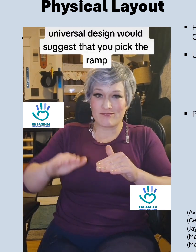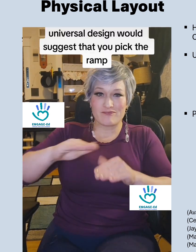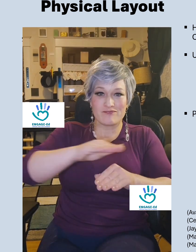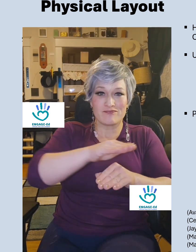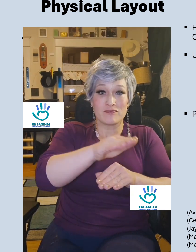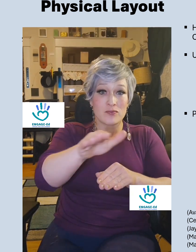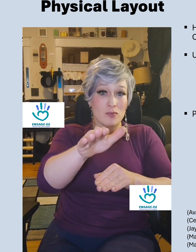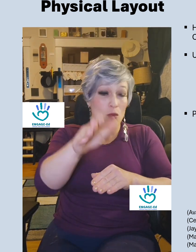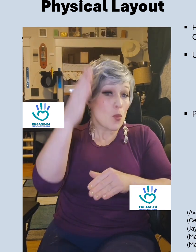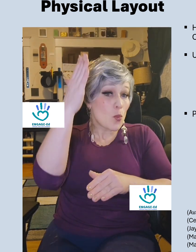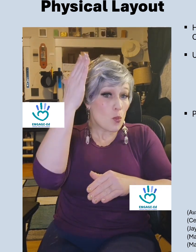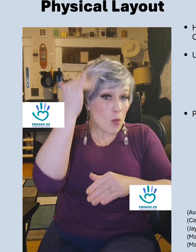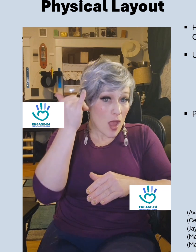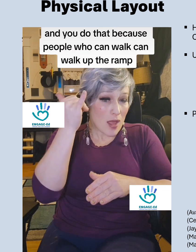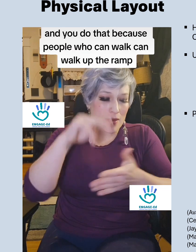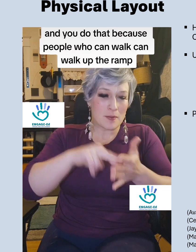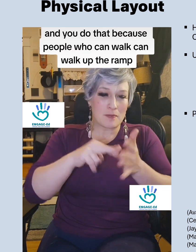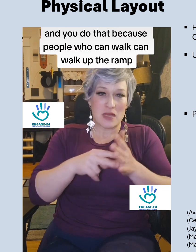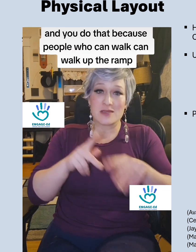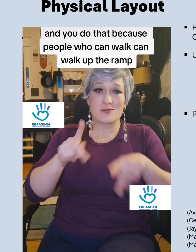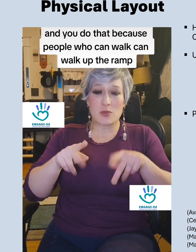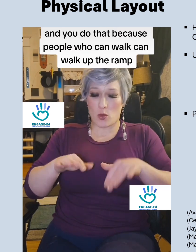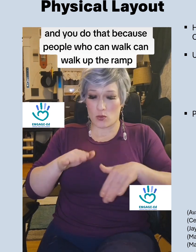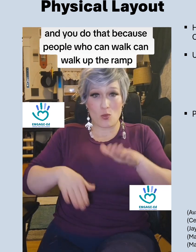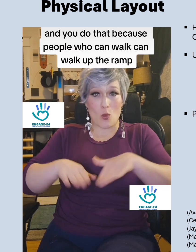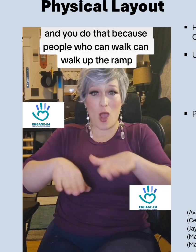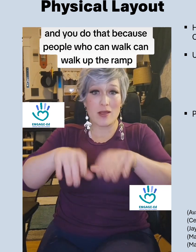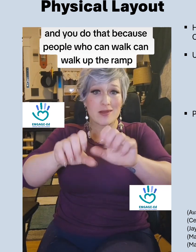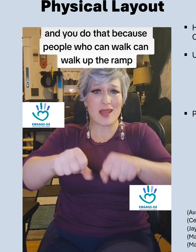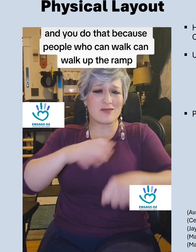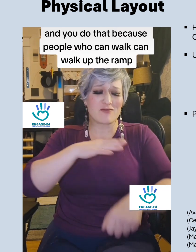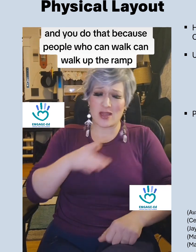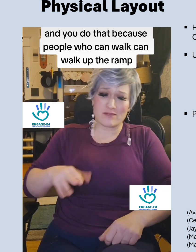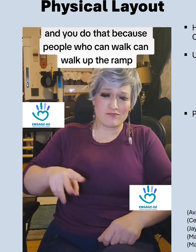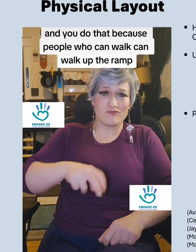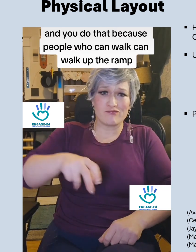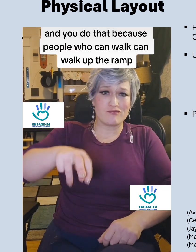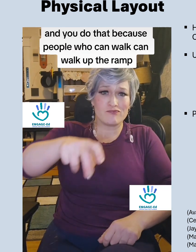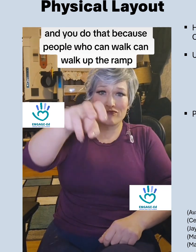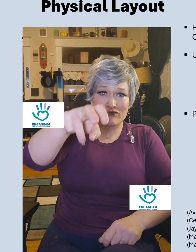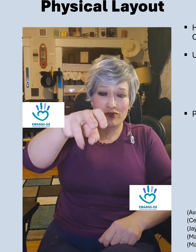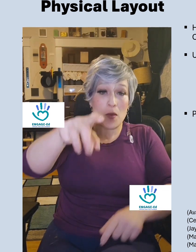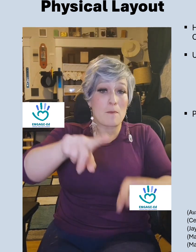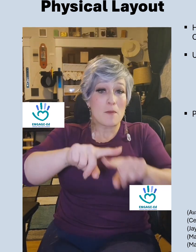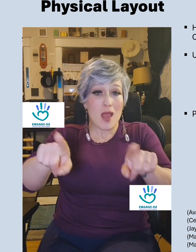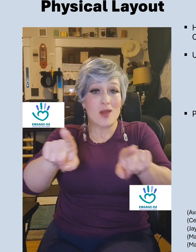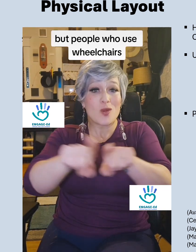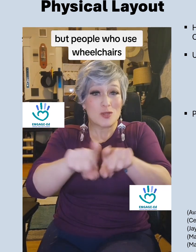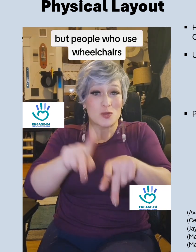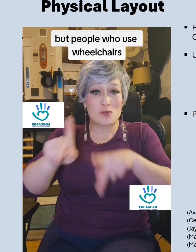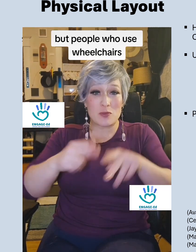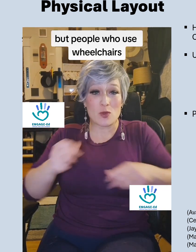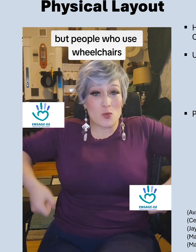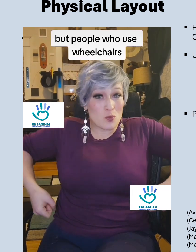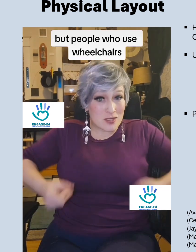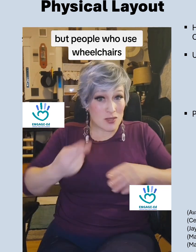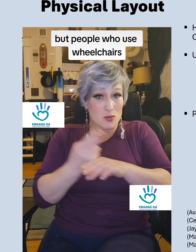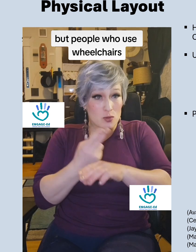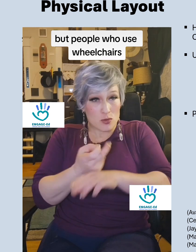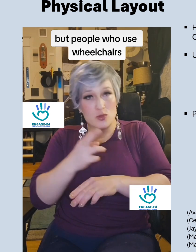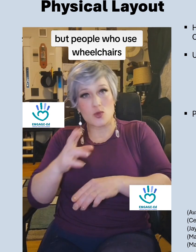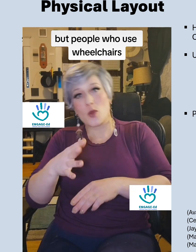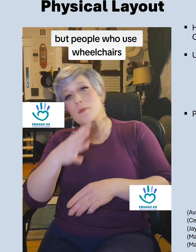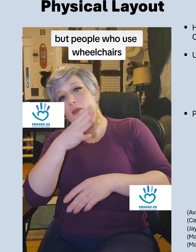ramp. And you do that because people who can walk up the ramp. But people who